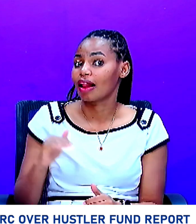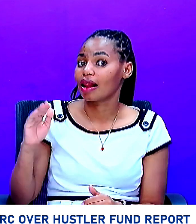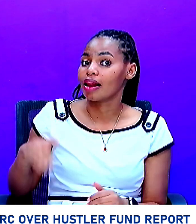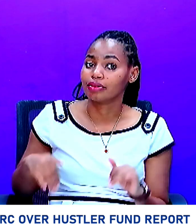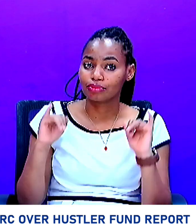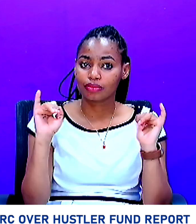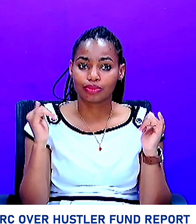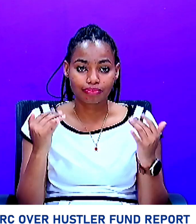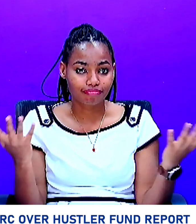ordinary citizens.